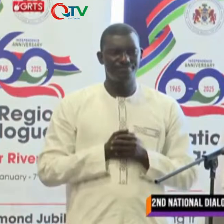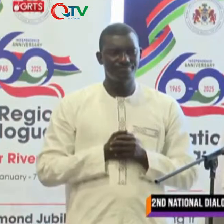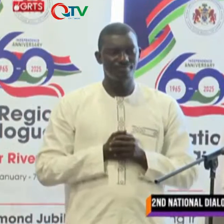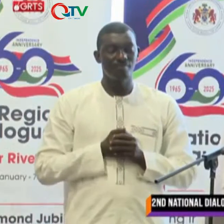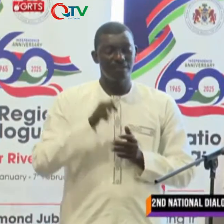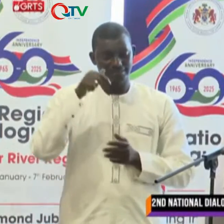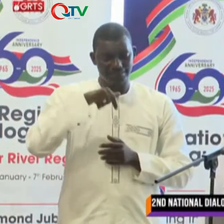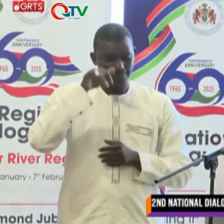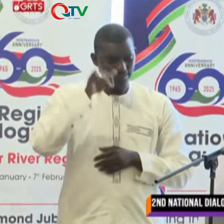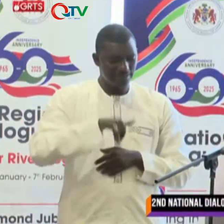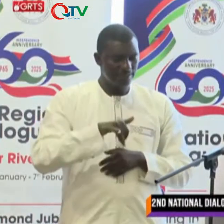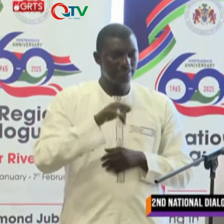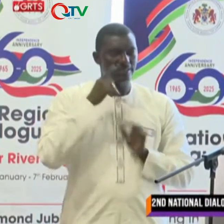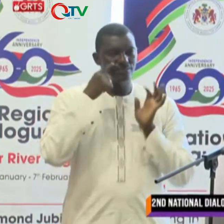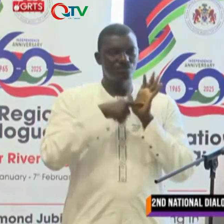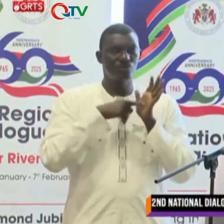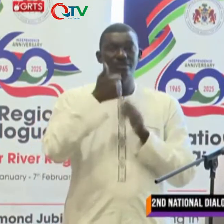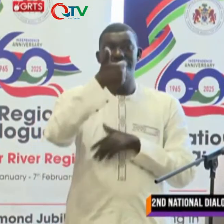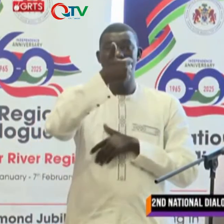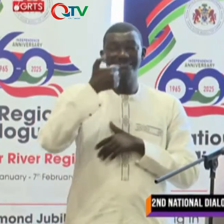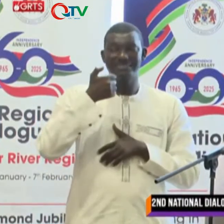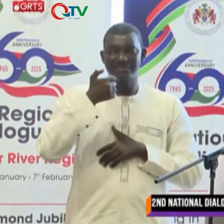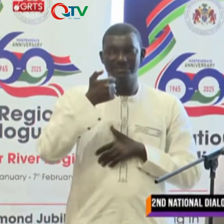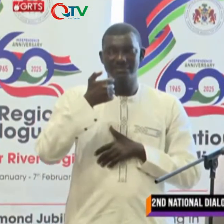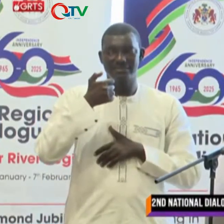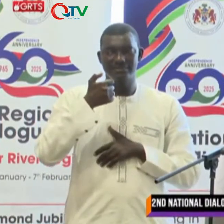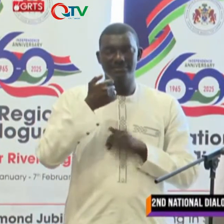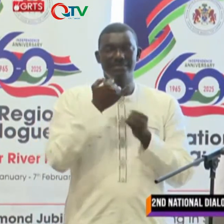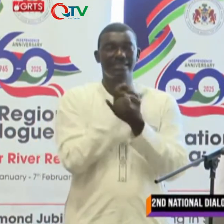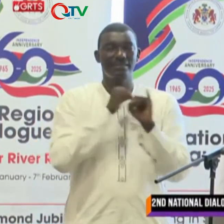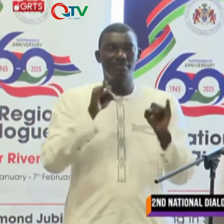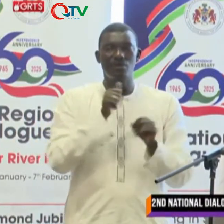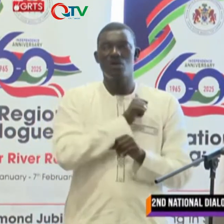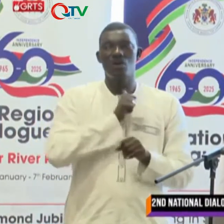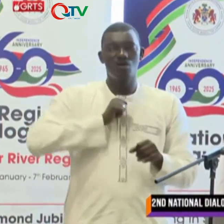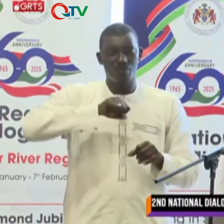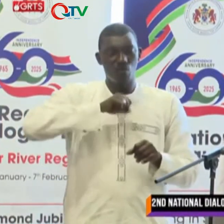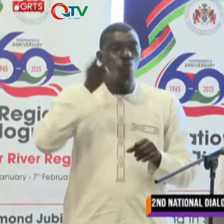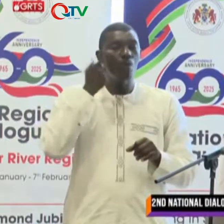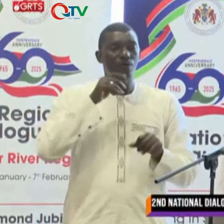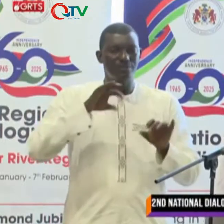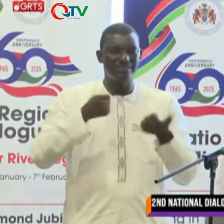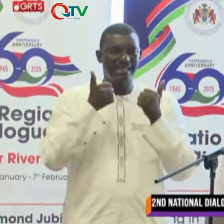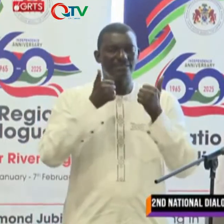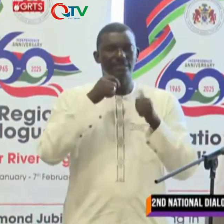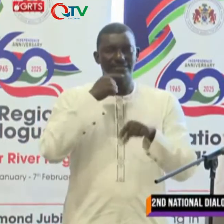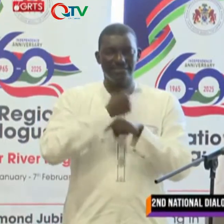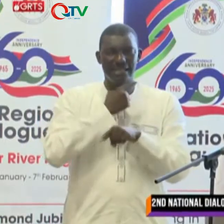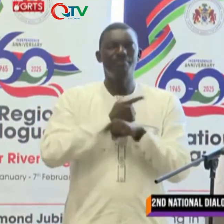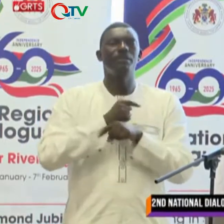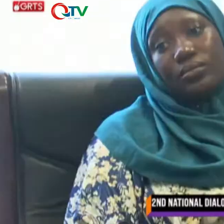This year marks the 60th anniversary of our founding as a republic.